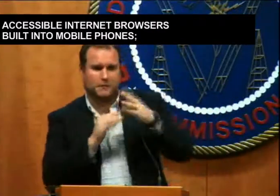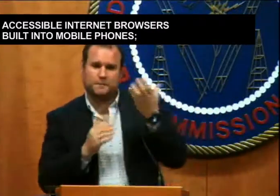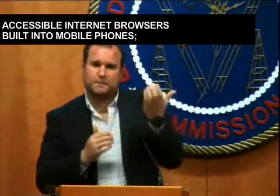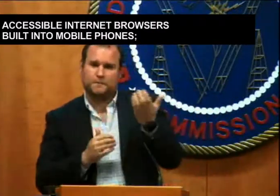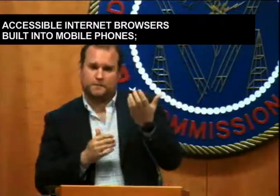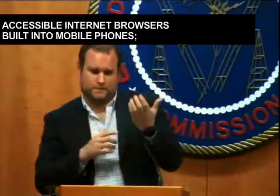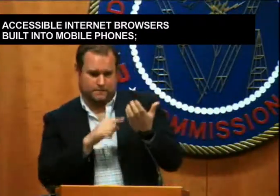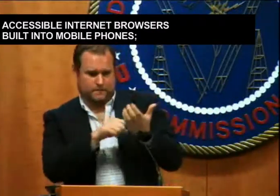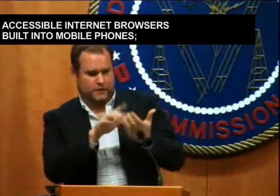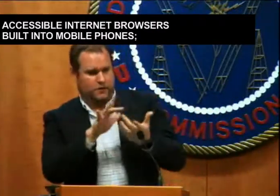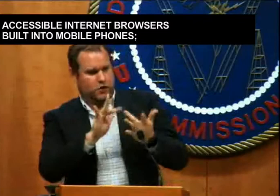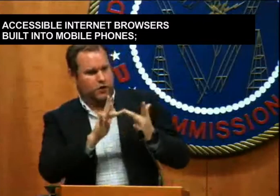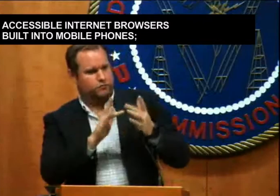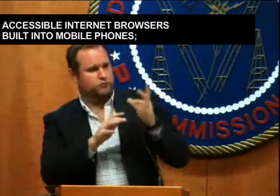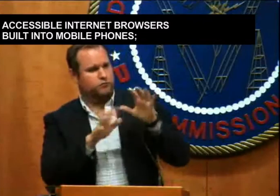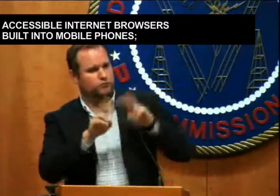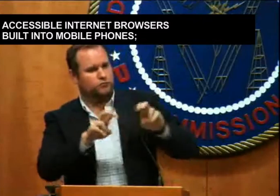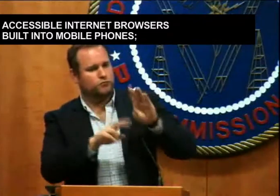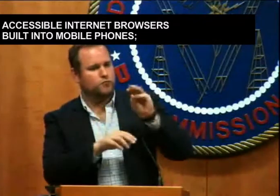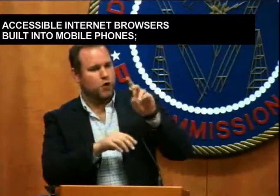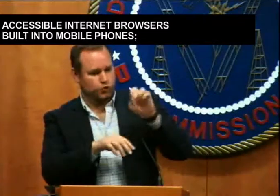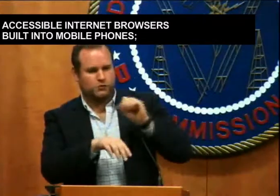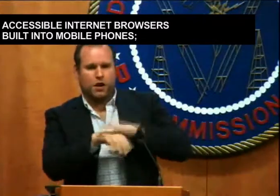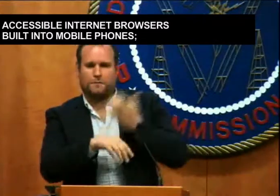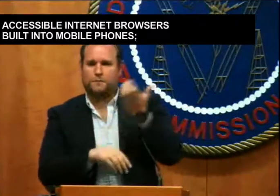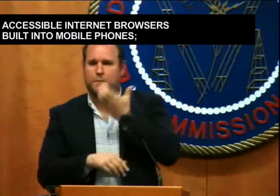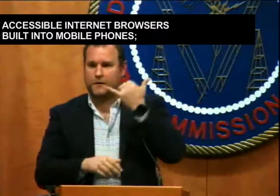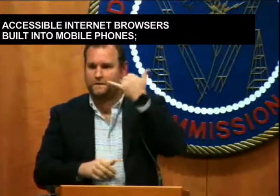accessible internet browsers built into mobile phones,